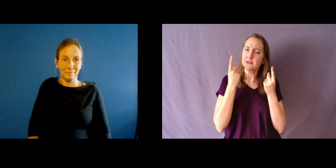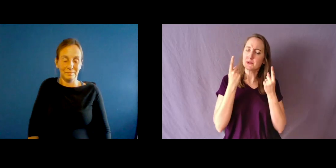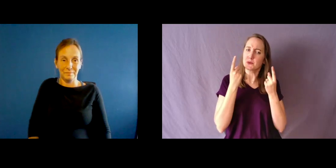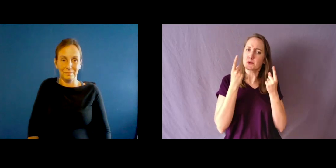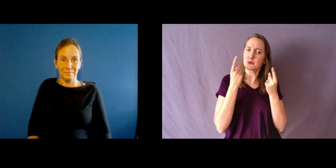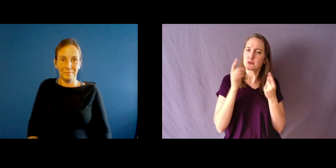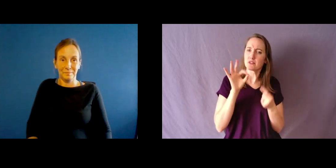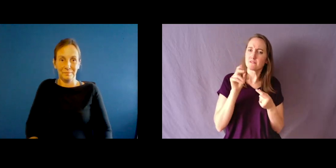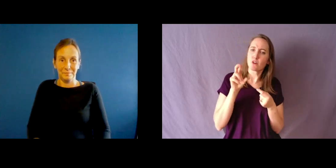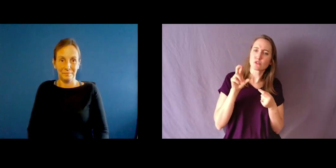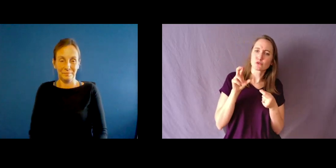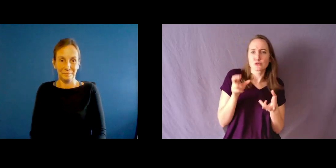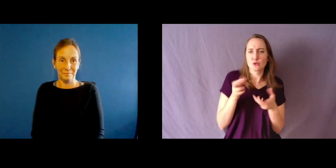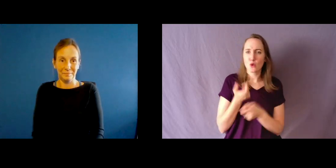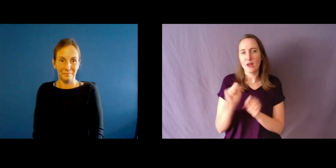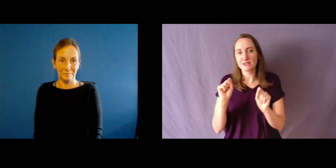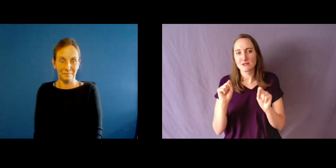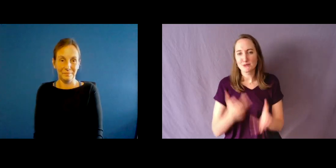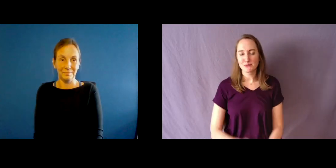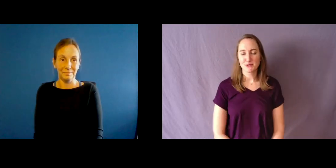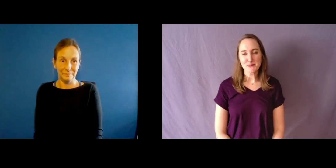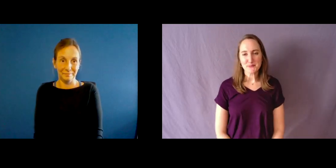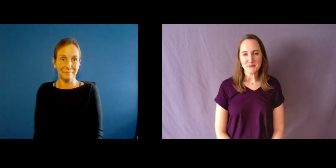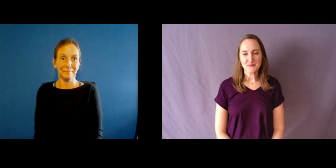and fostering or rescuing and things like that.